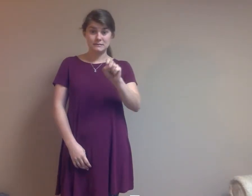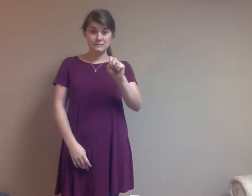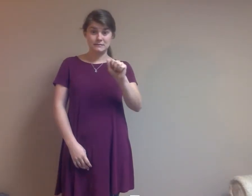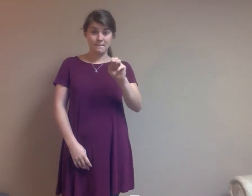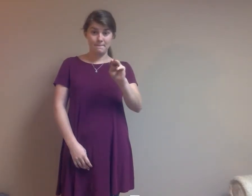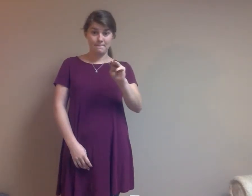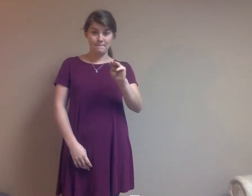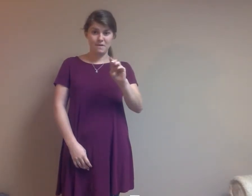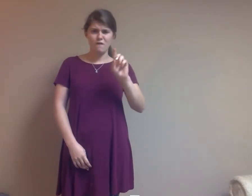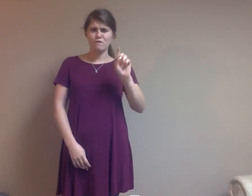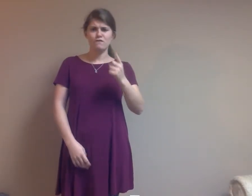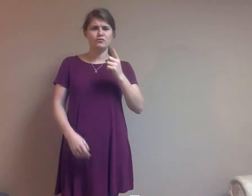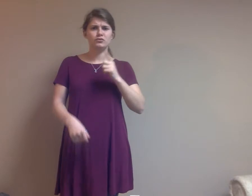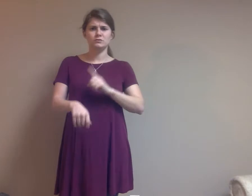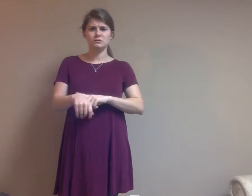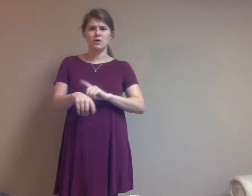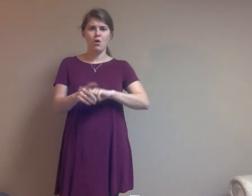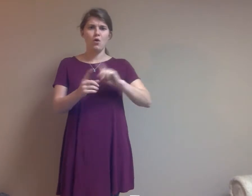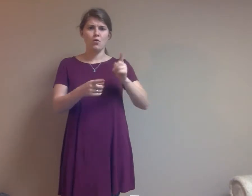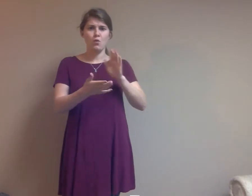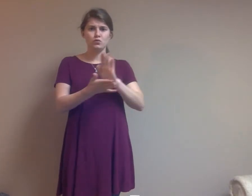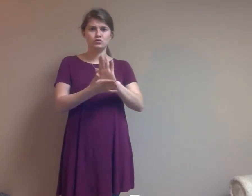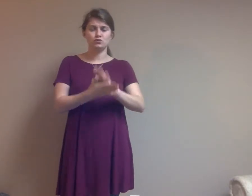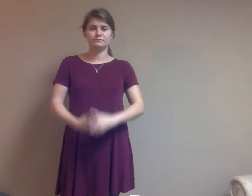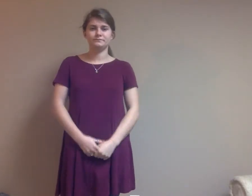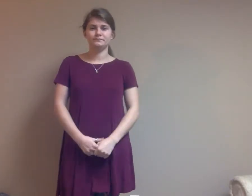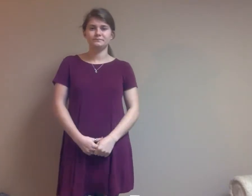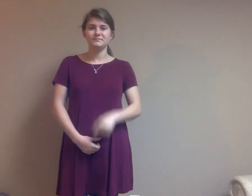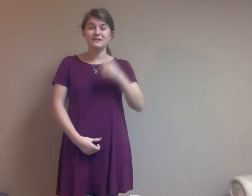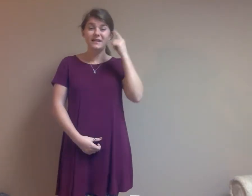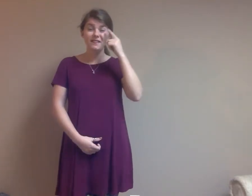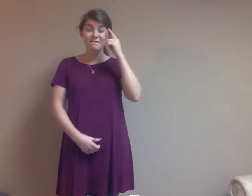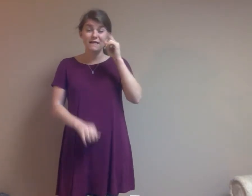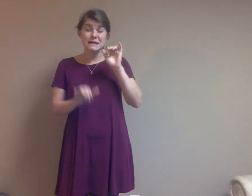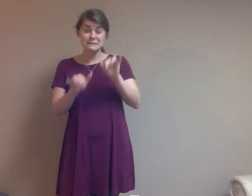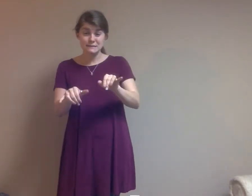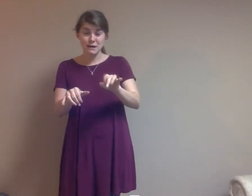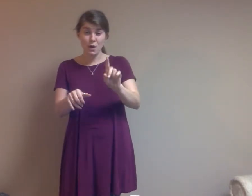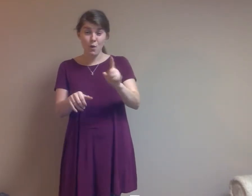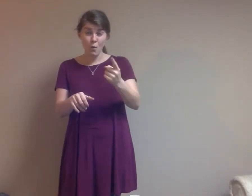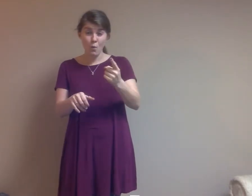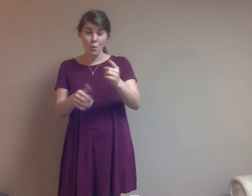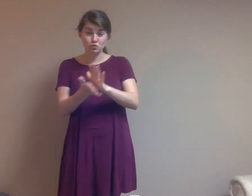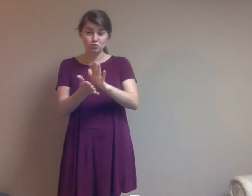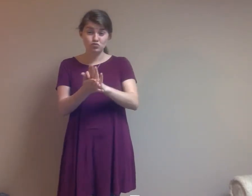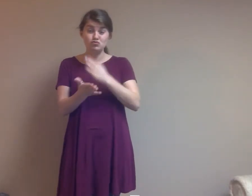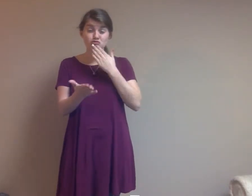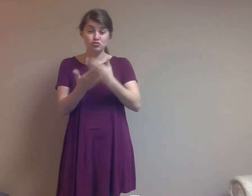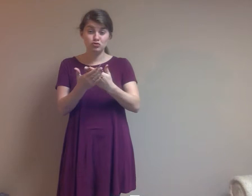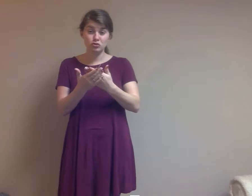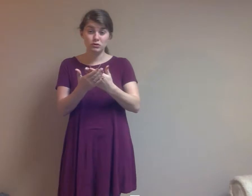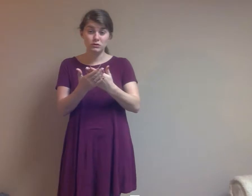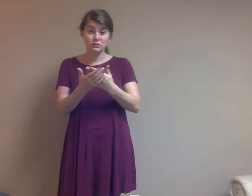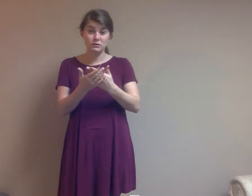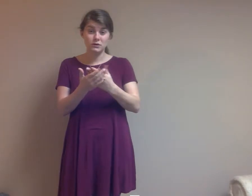in the hope that staying in one place will do them good. We went to Germany when they were 6 months old, came back when they were 7, and with my job at